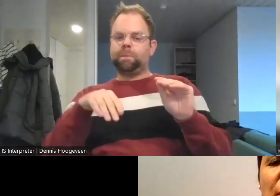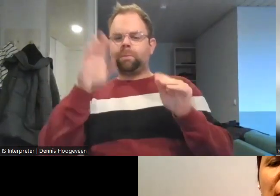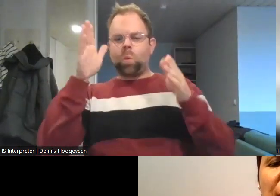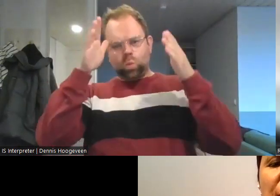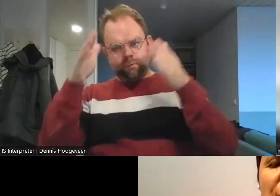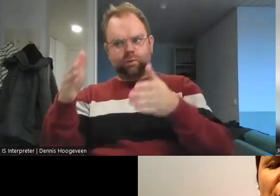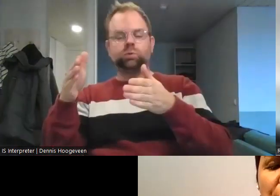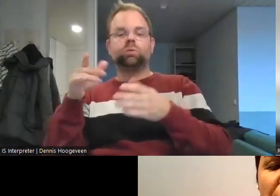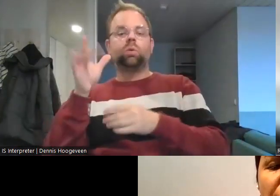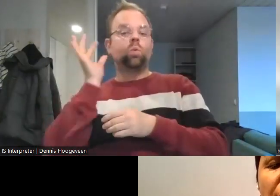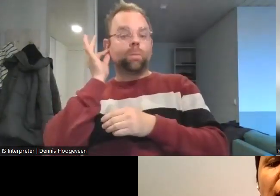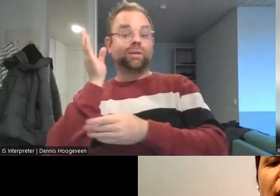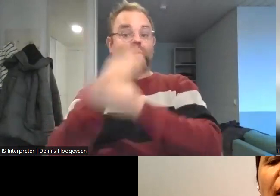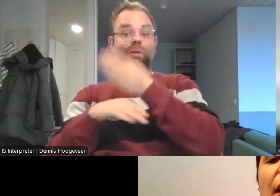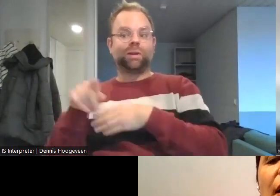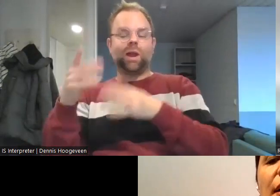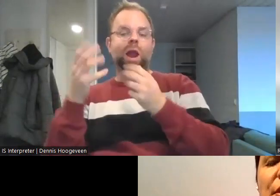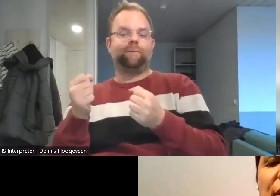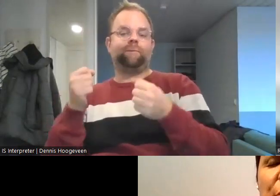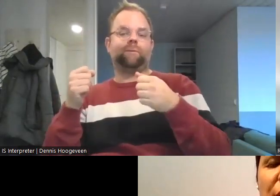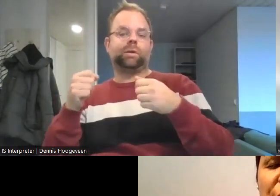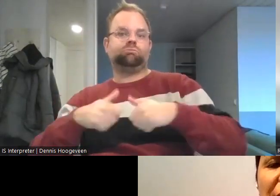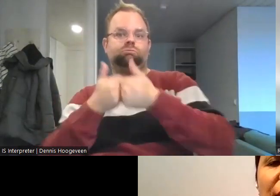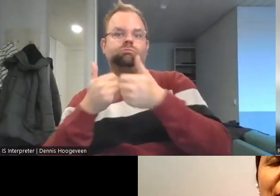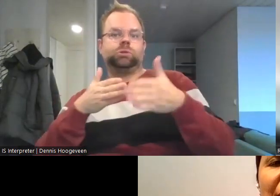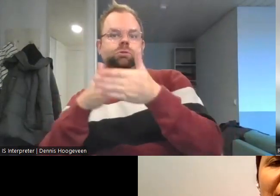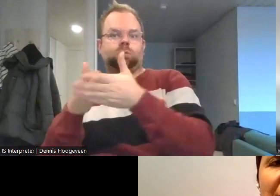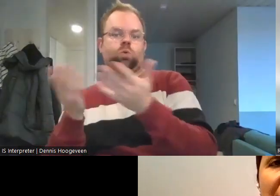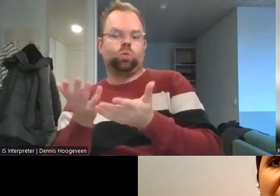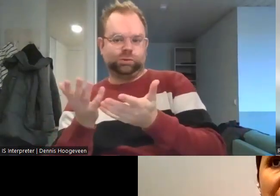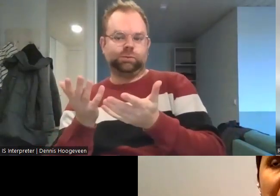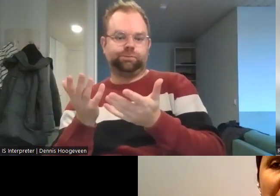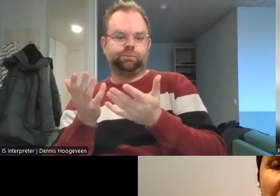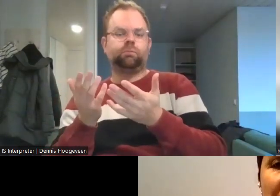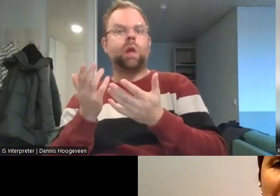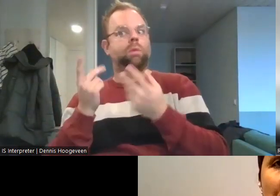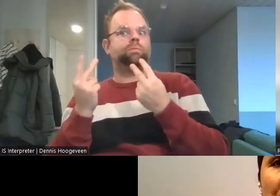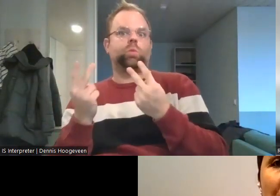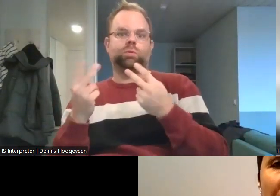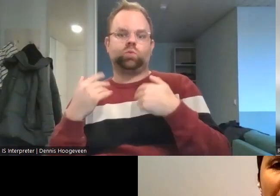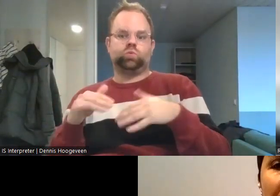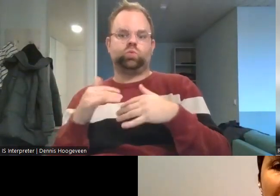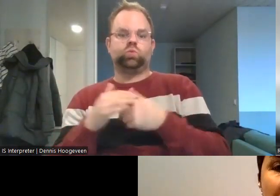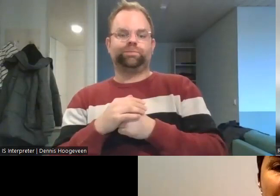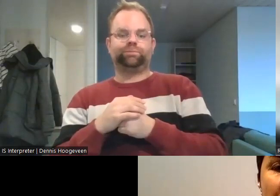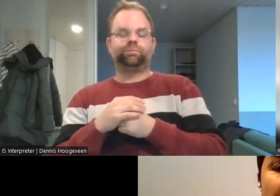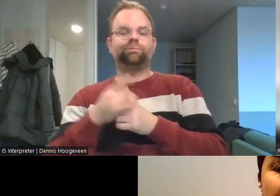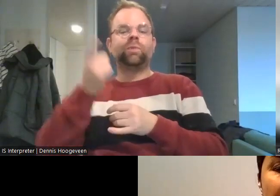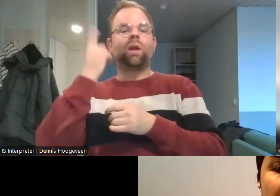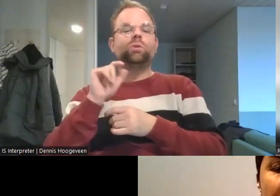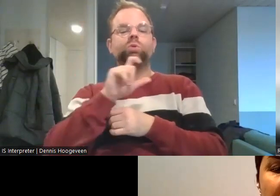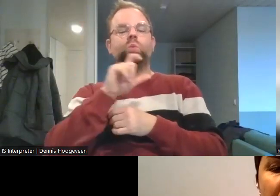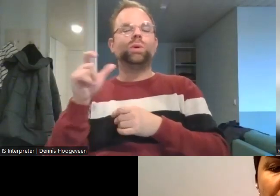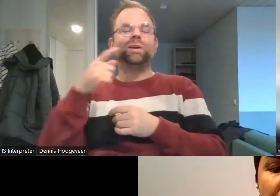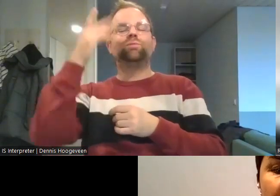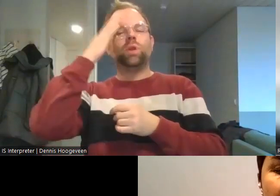of the 16-day campaign on gender-based violence, we had a very interesting webinar on gender-based